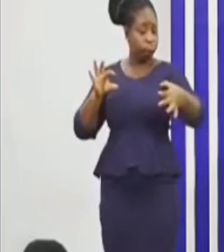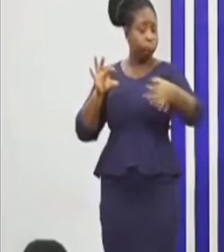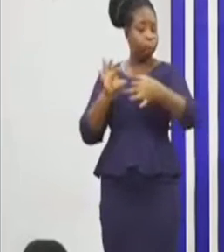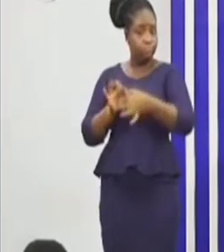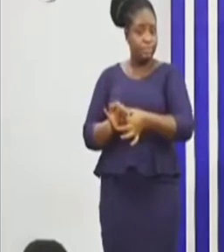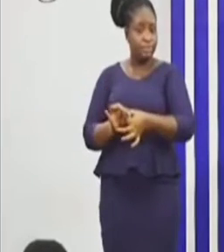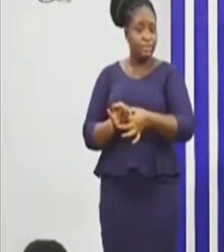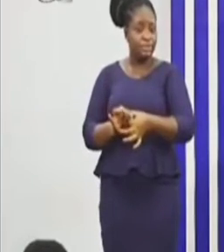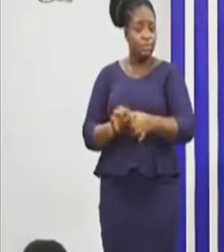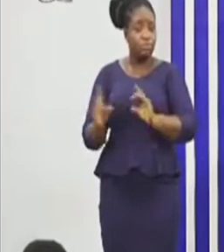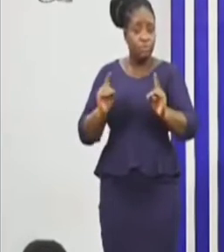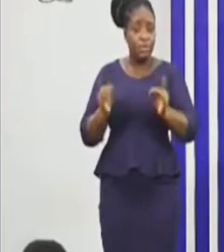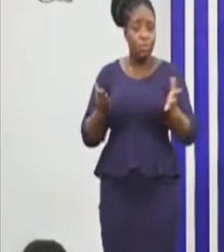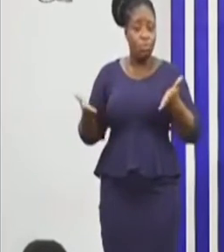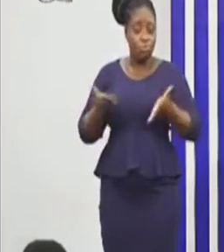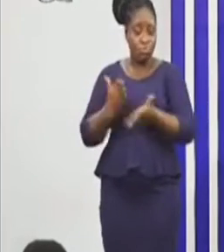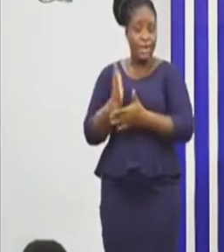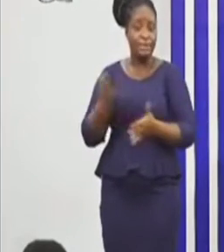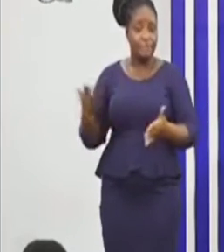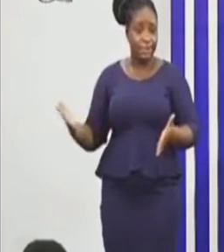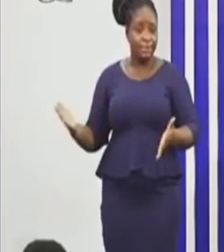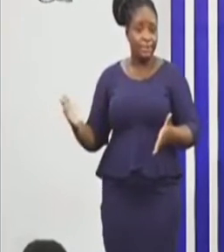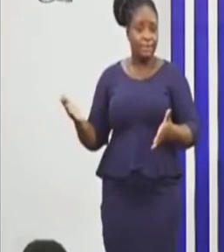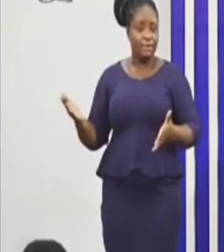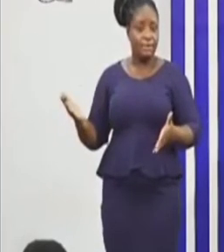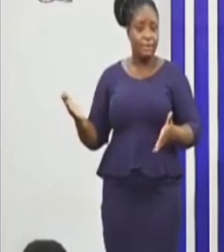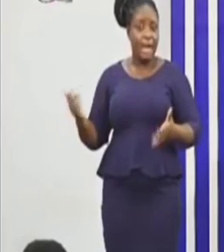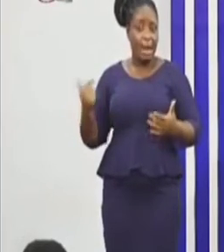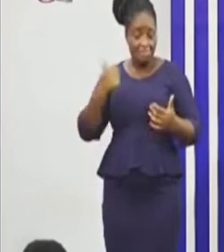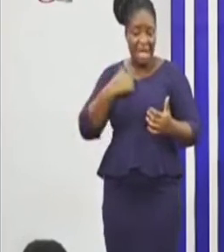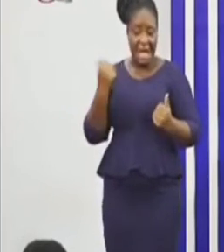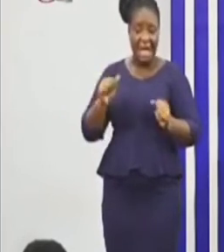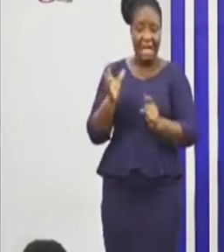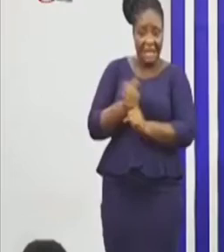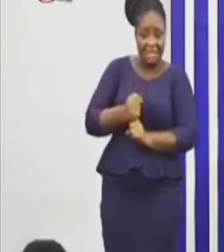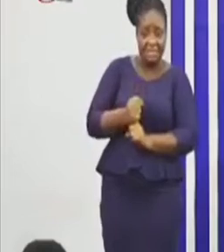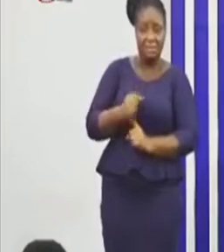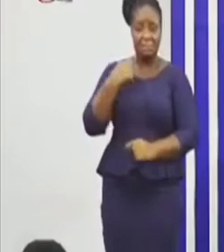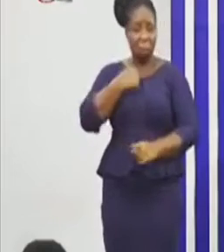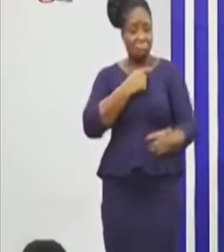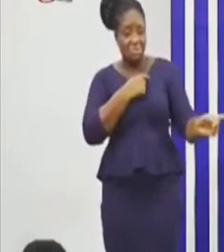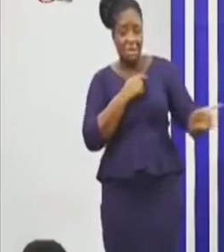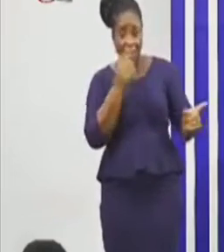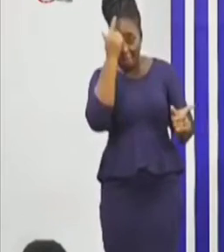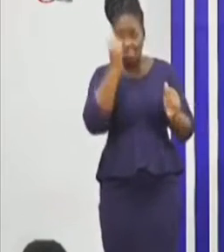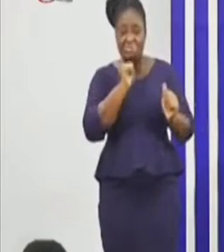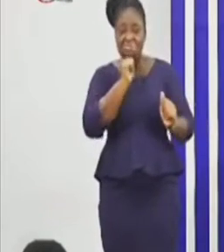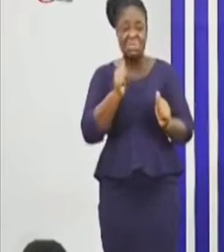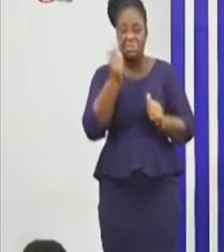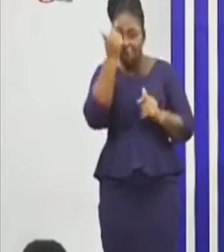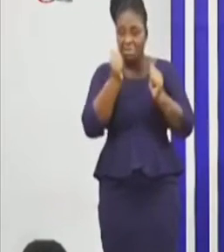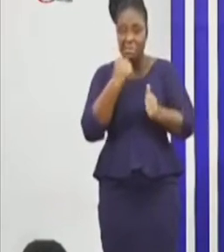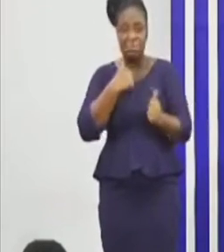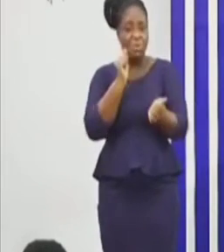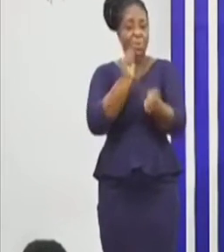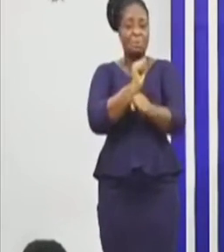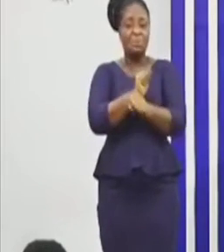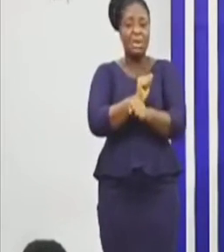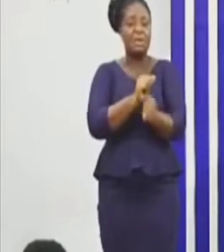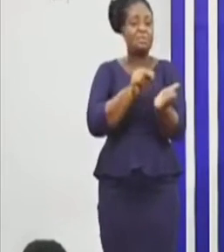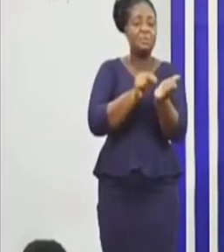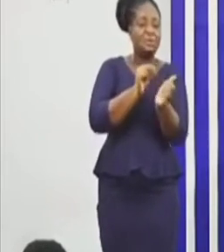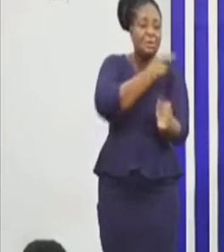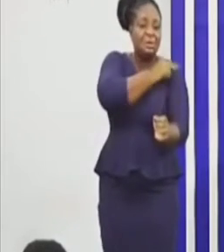ne ehu se ye wo community mi metumi nye bi nye se me ye ejuma wo hospital nkwa na metumi because hospital